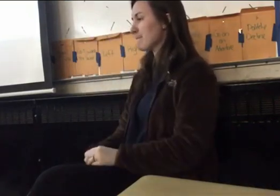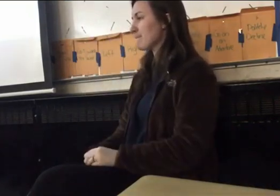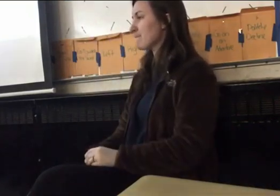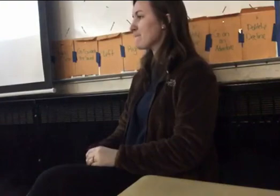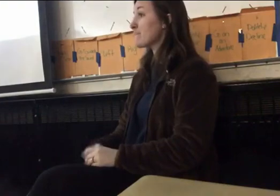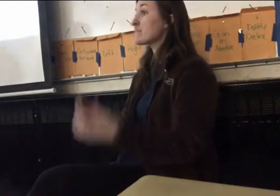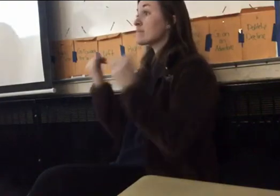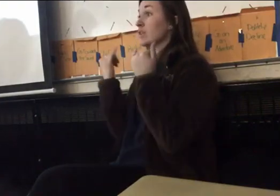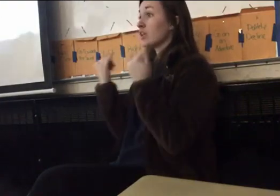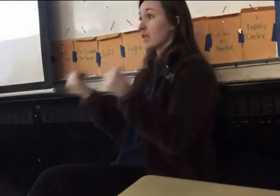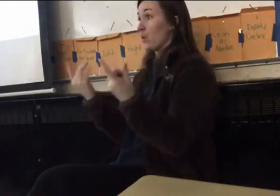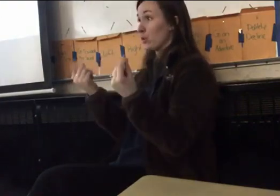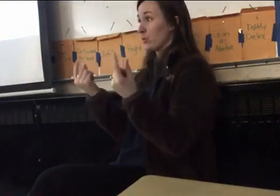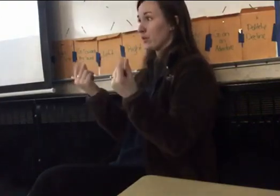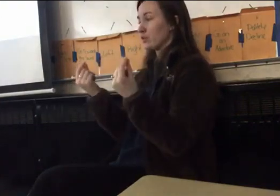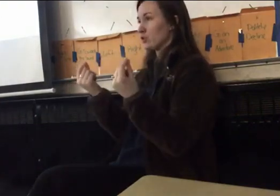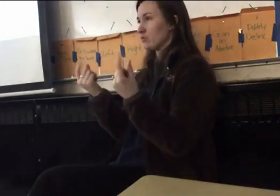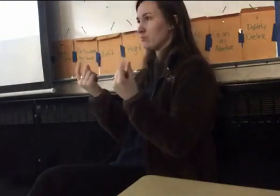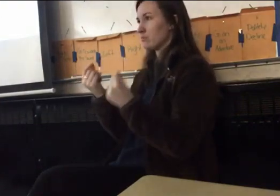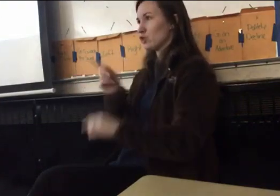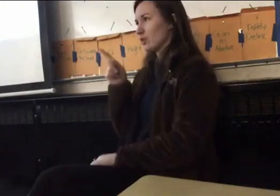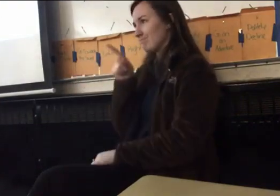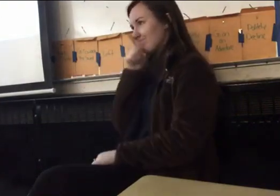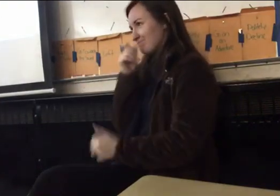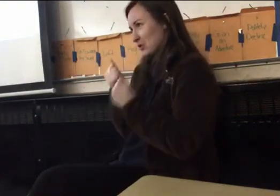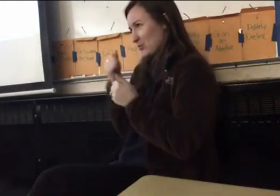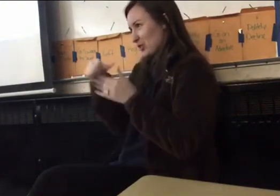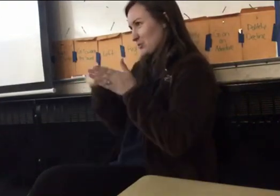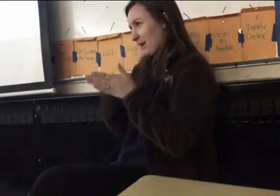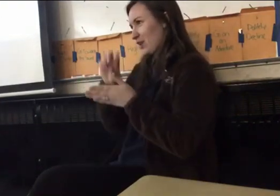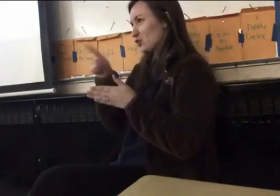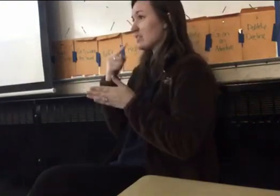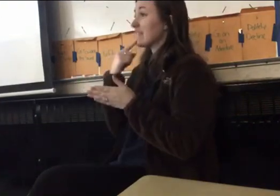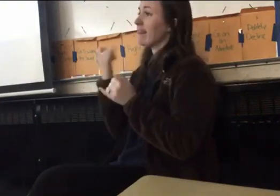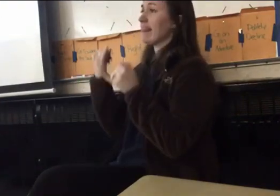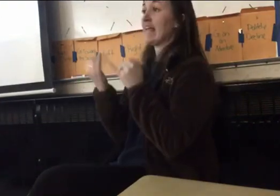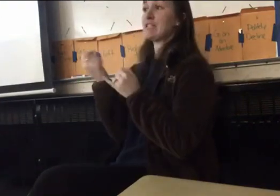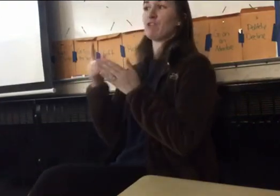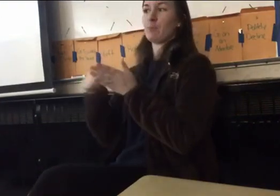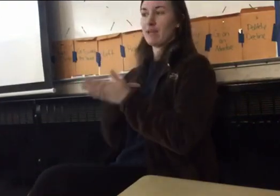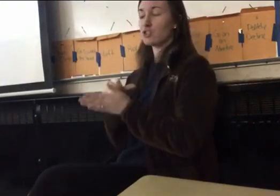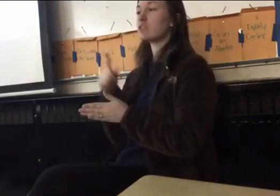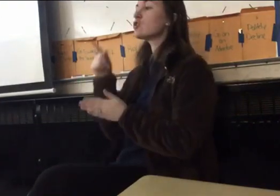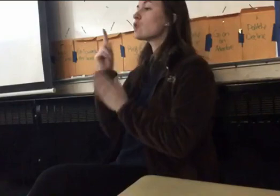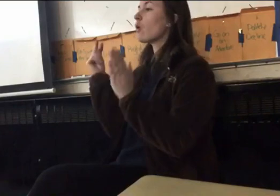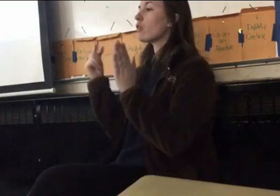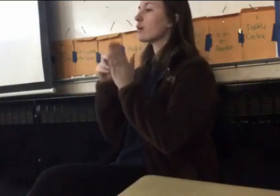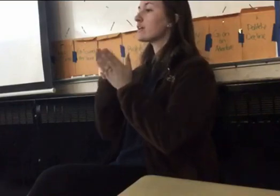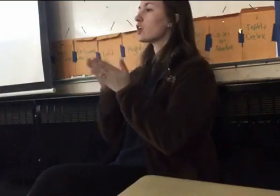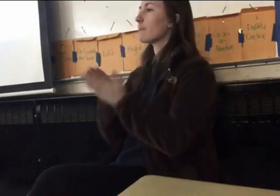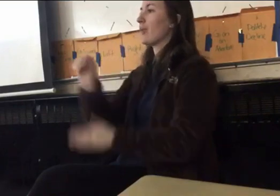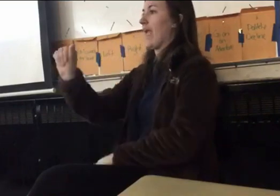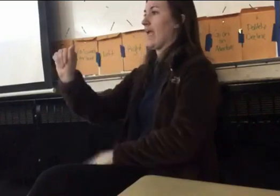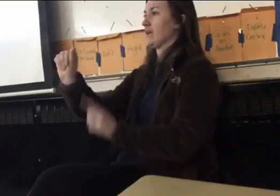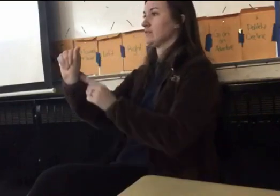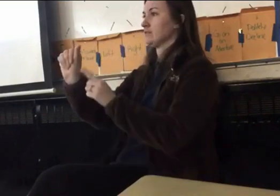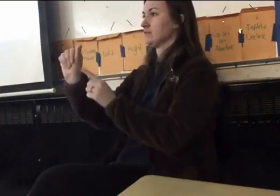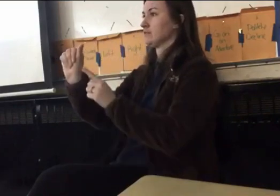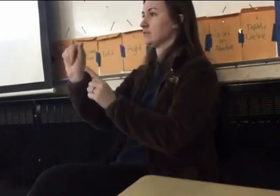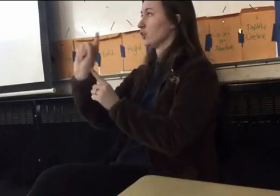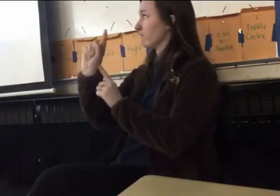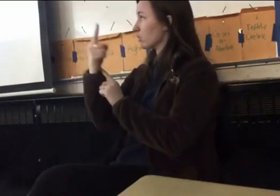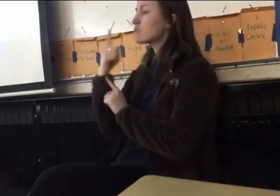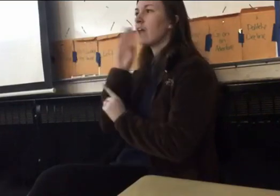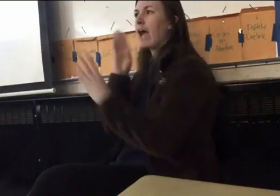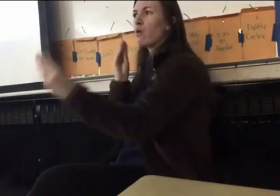Now, here's what we are going to do. Okay? We're going to look at document A first. Now, I'm going to put it up on the board